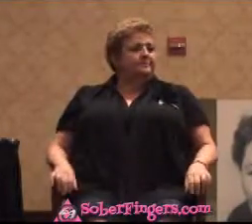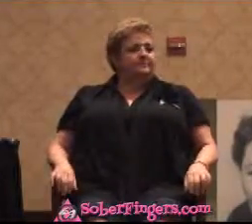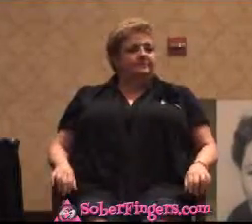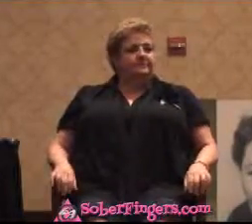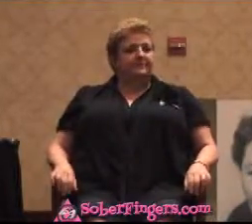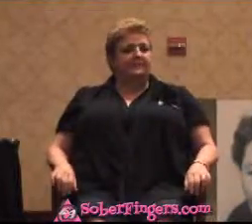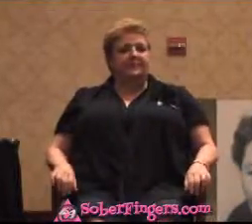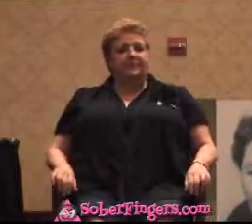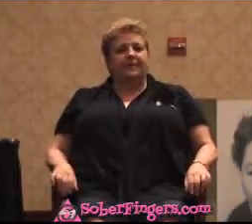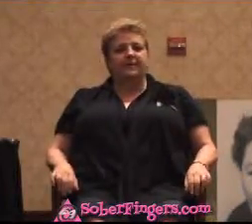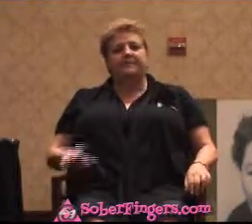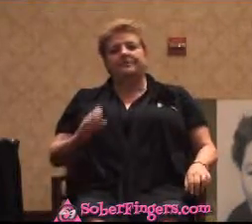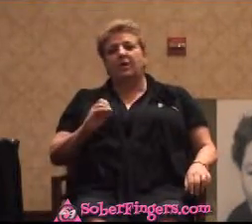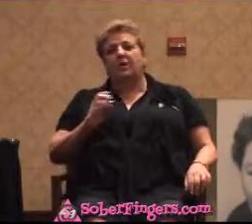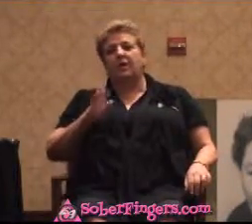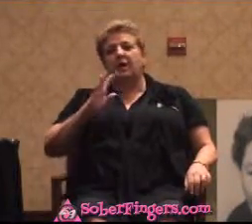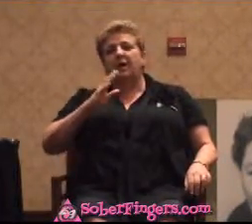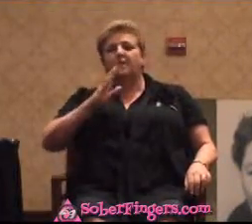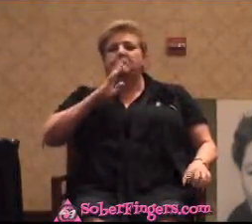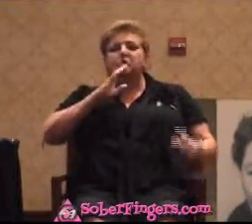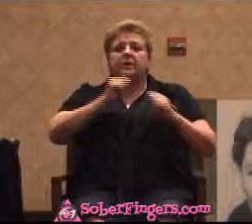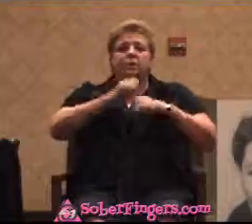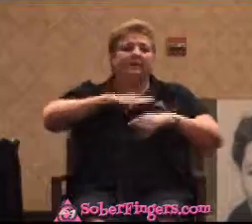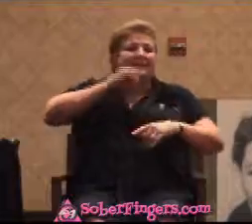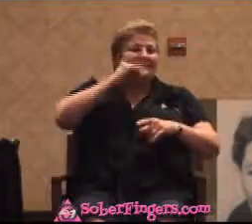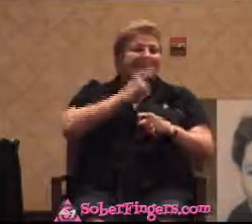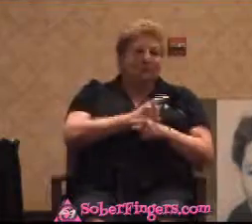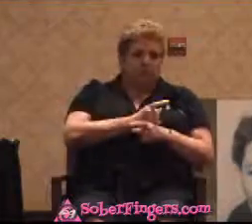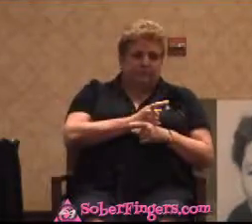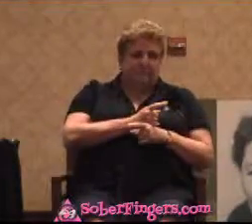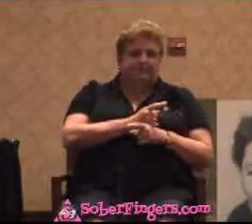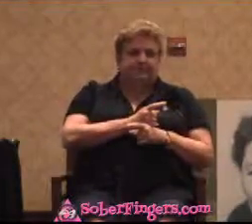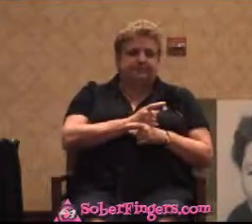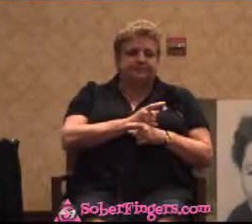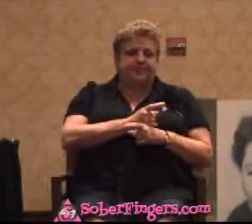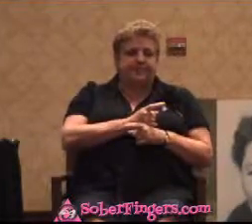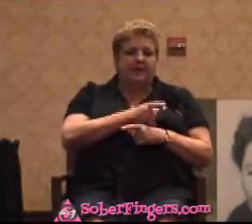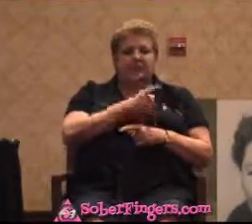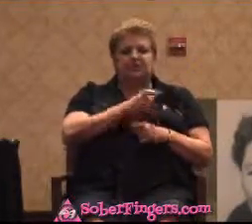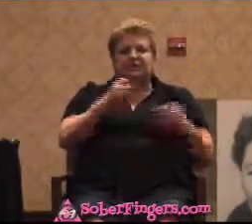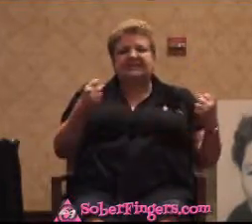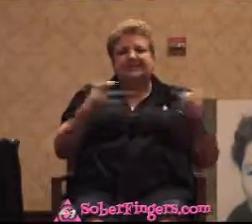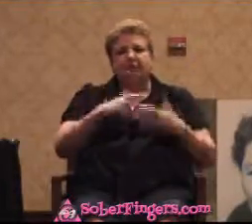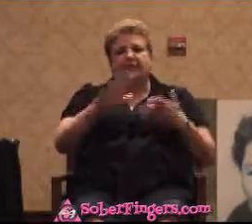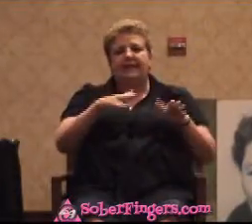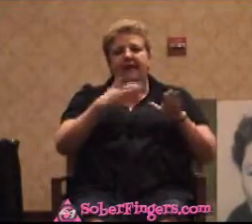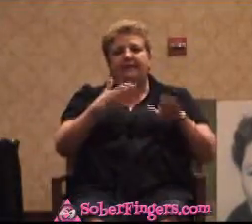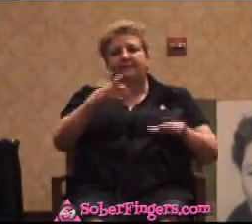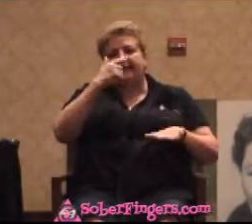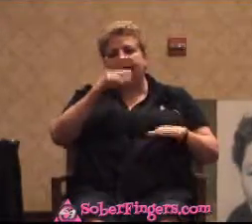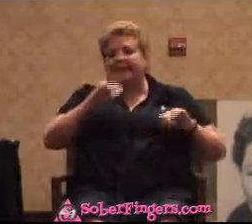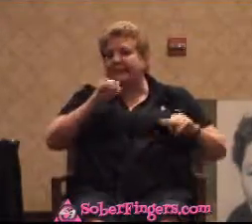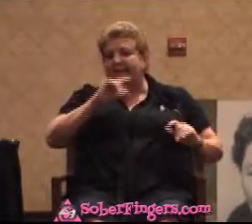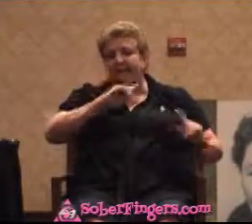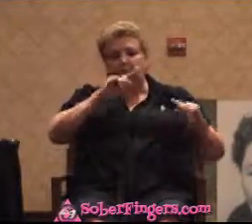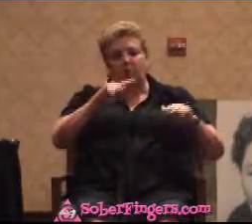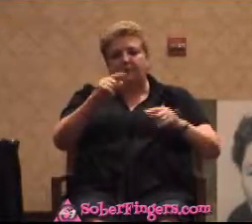I'm talking to my sister this whole time because she's scared to death because I haven't been to the doctor. She knows I'm over